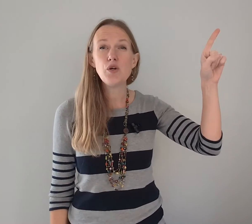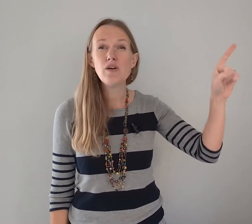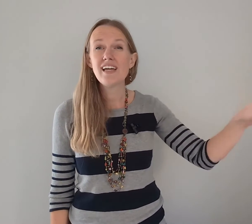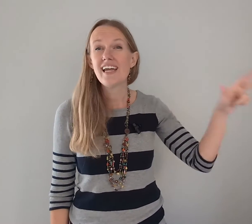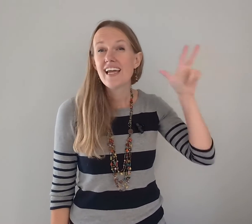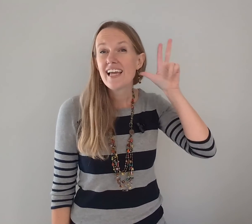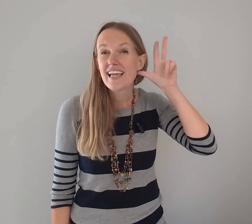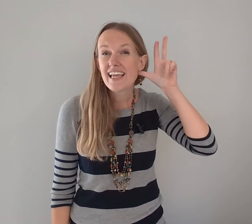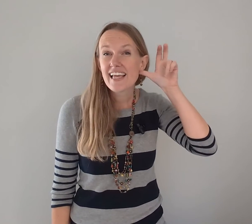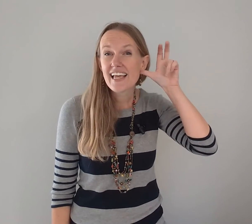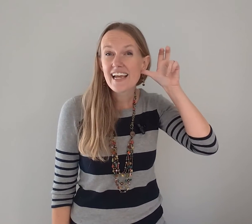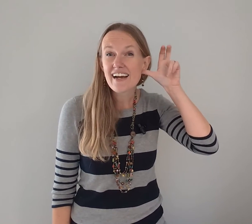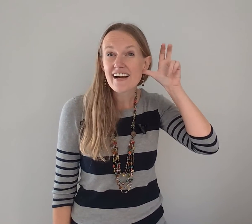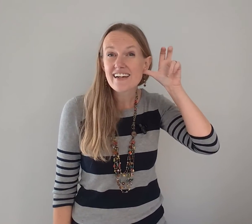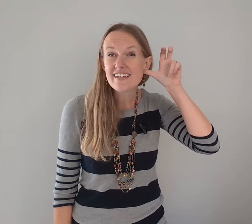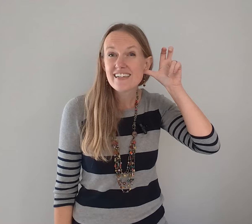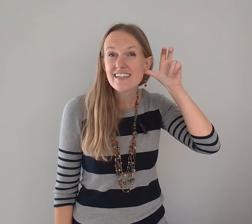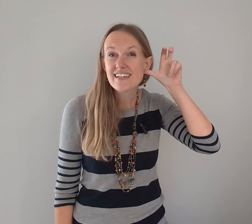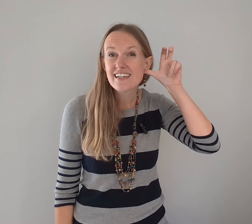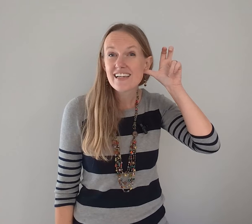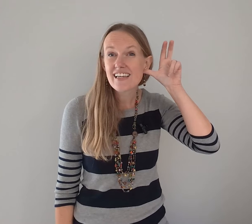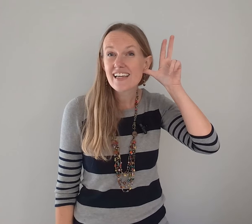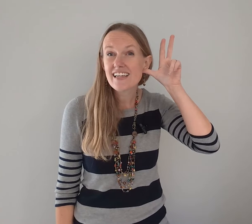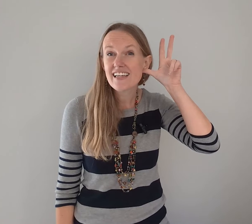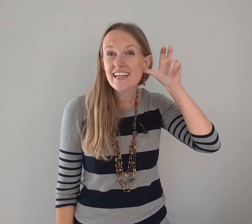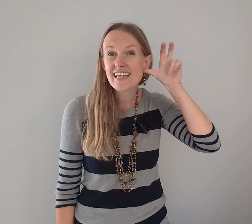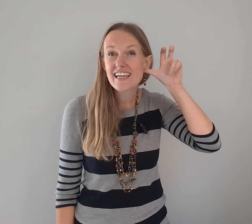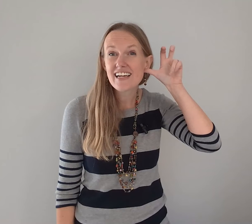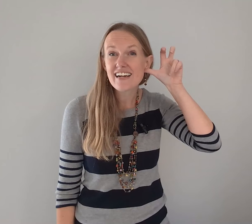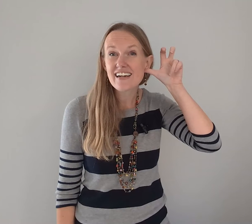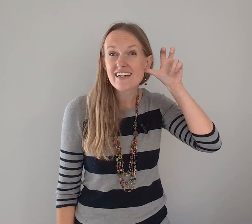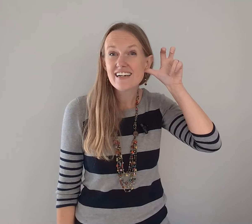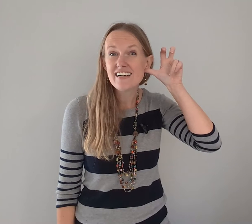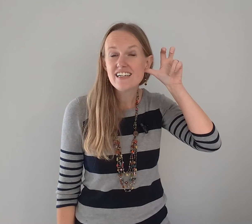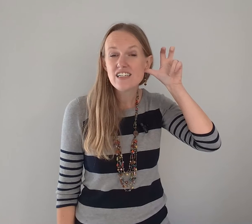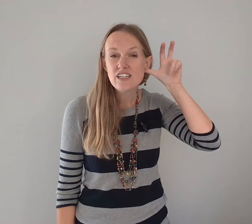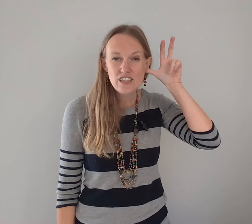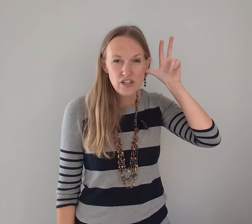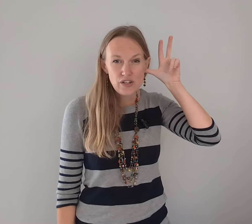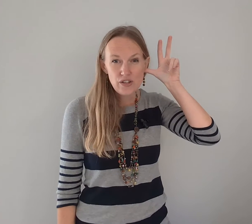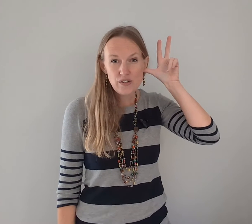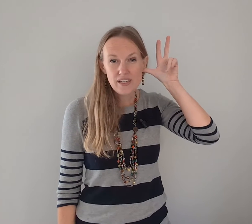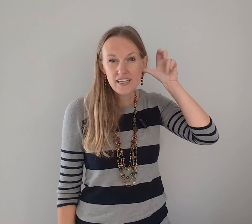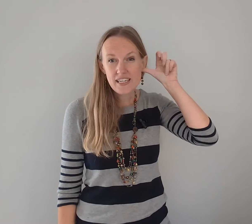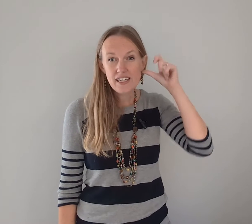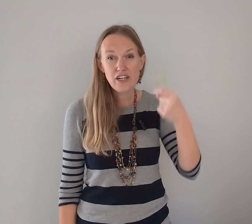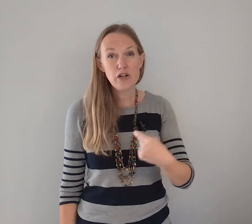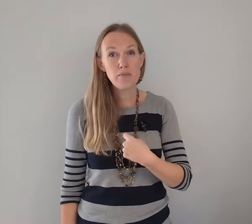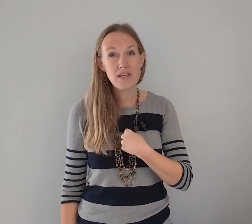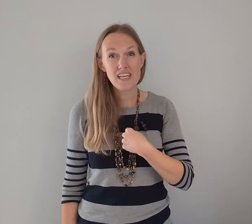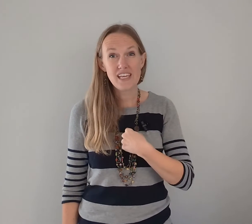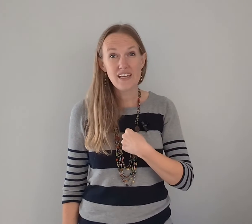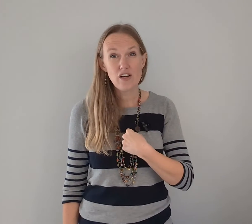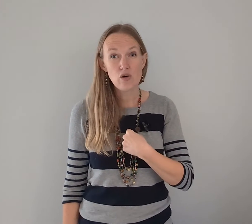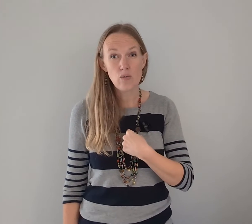you hear. Okay, hear. You hear me when